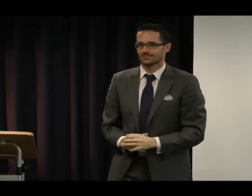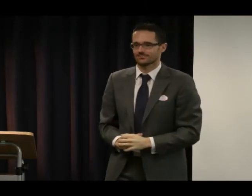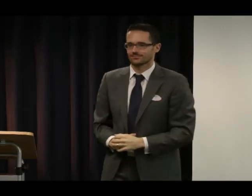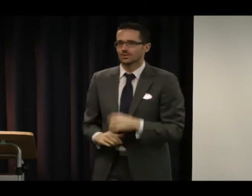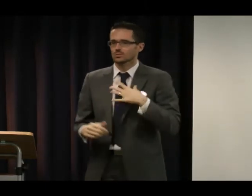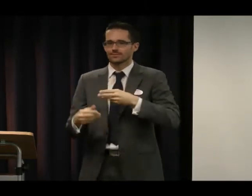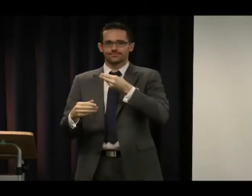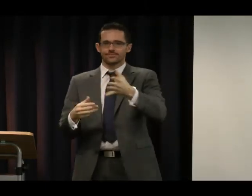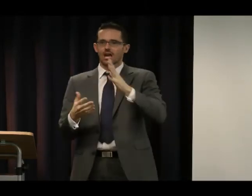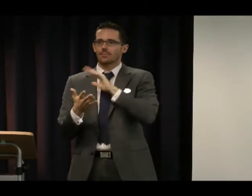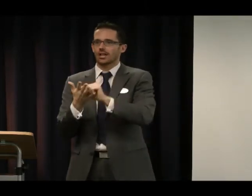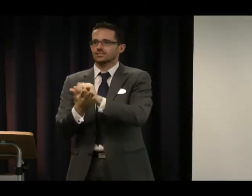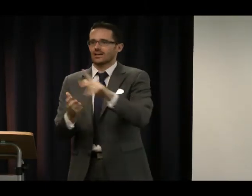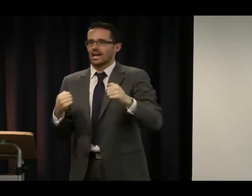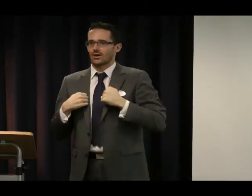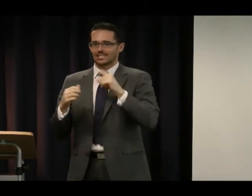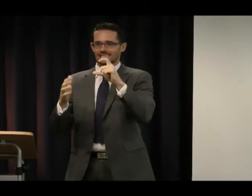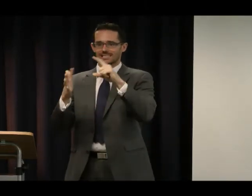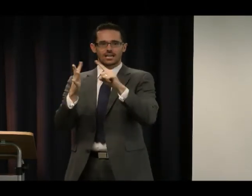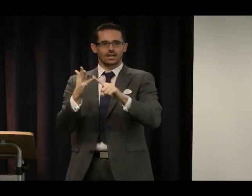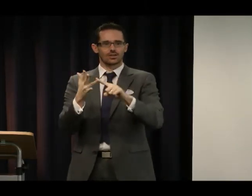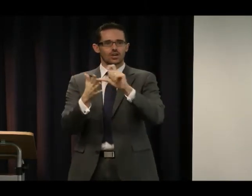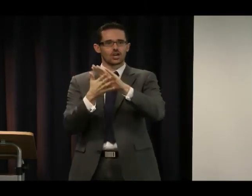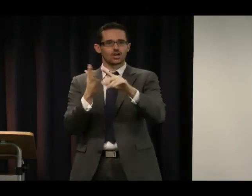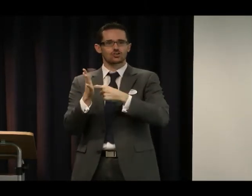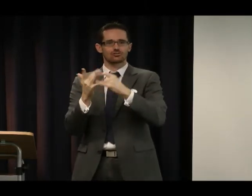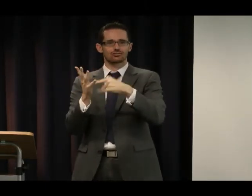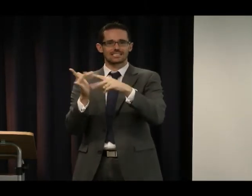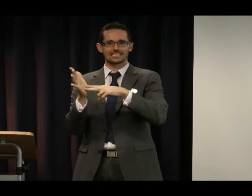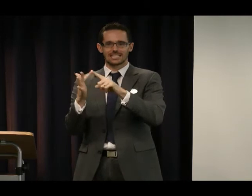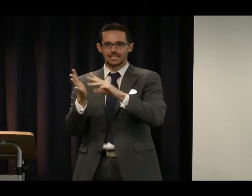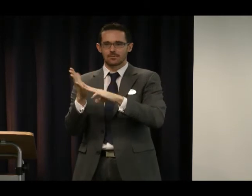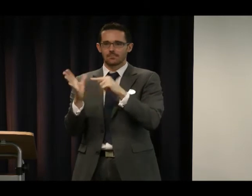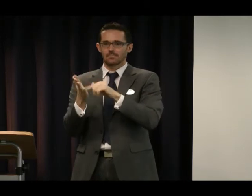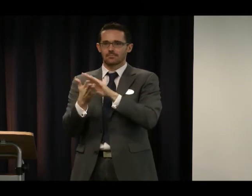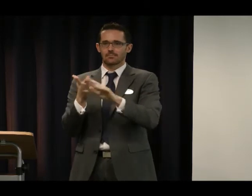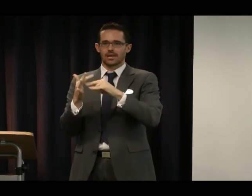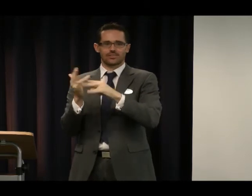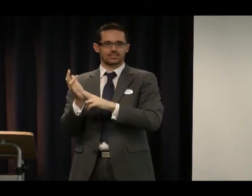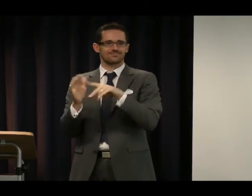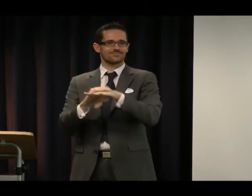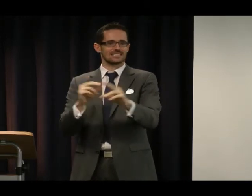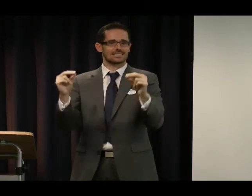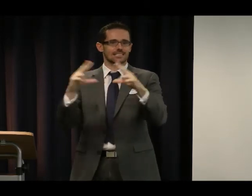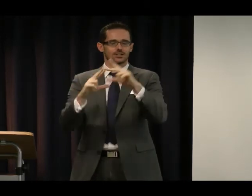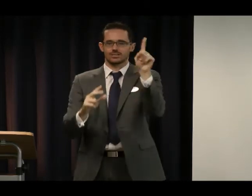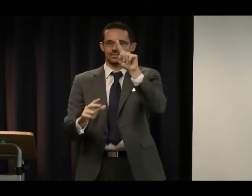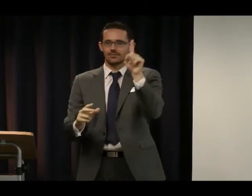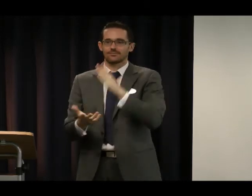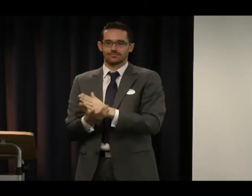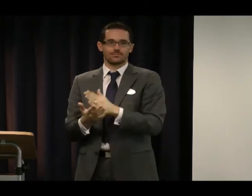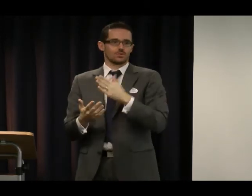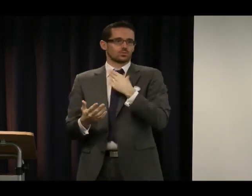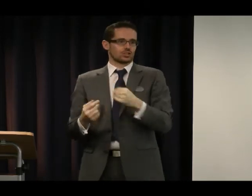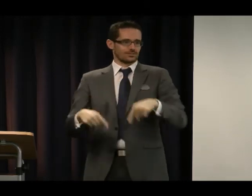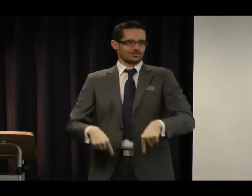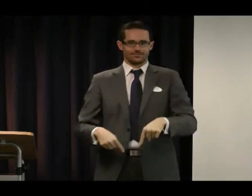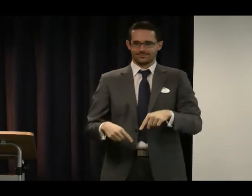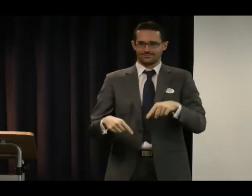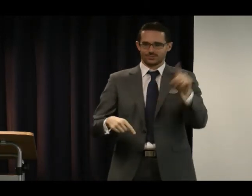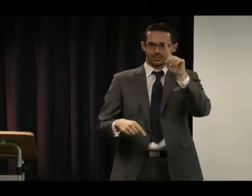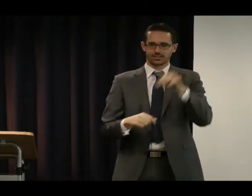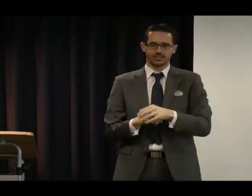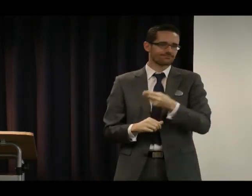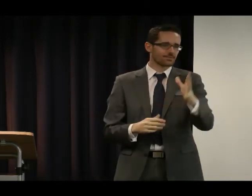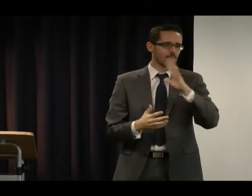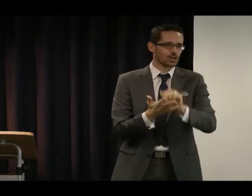VicDeaf. So I want to send apologies from our CEO, Christine Matheson. She's in Sydney today,